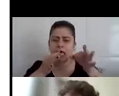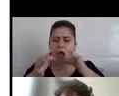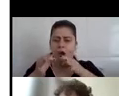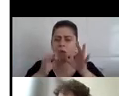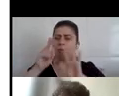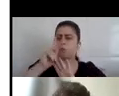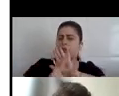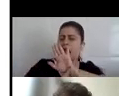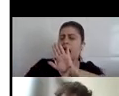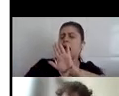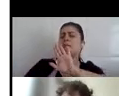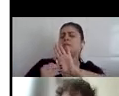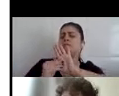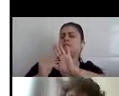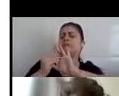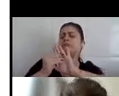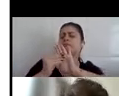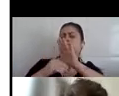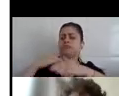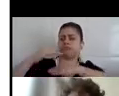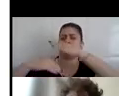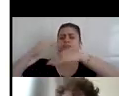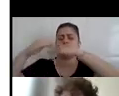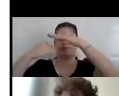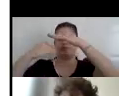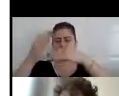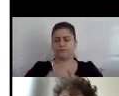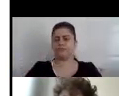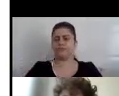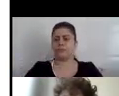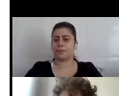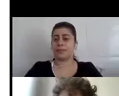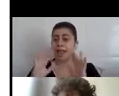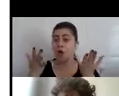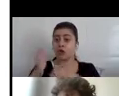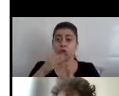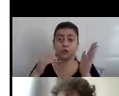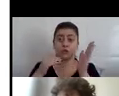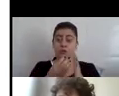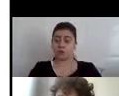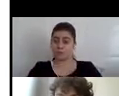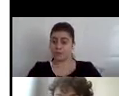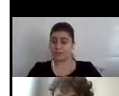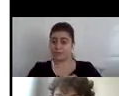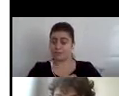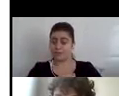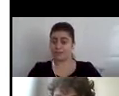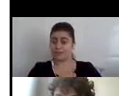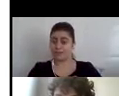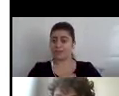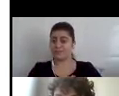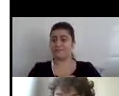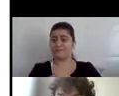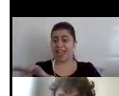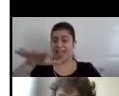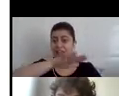and Rosario, but also on all the stakeholders, the regional stakeholder, and the signatory cities to